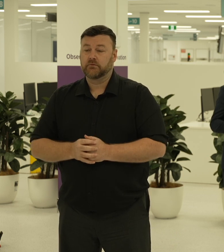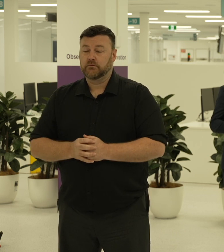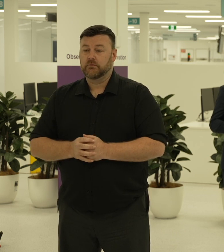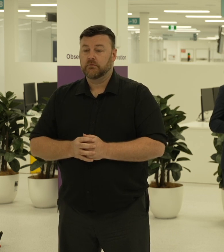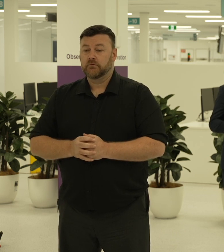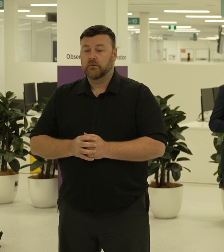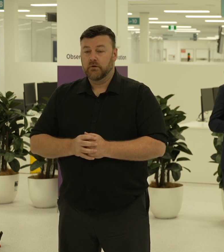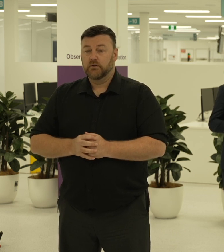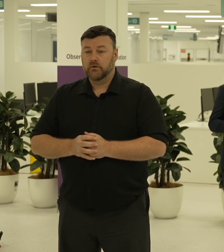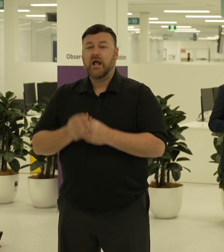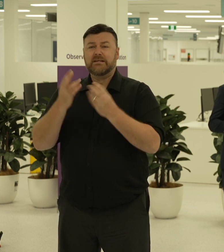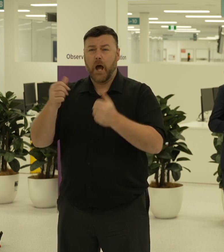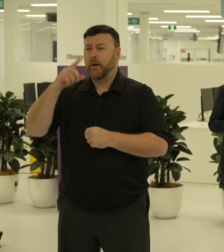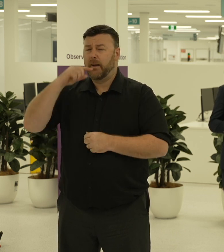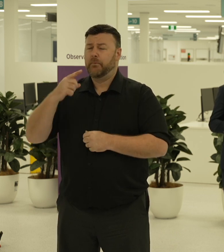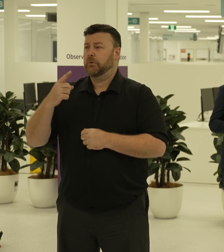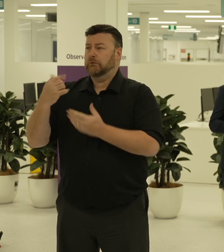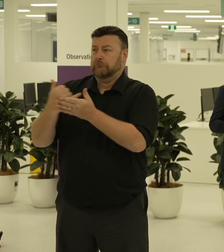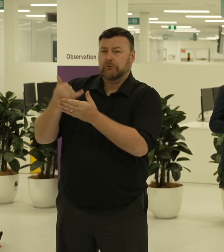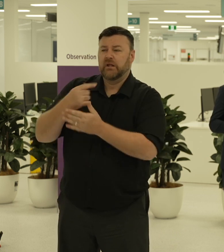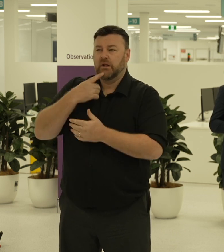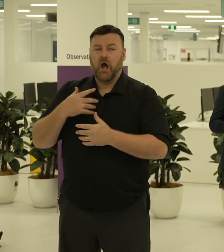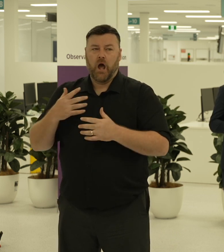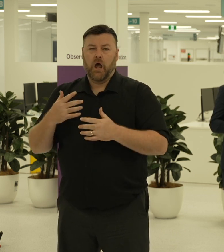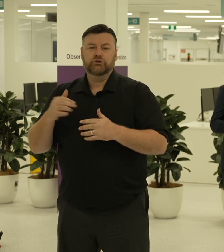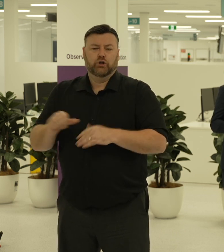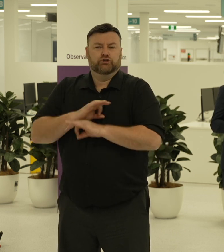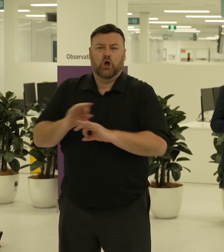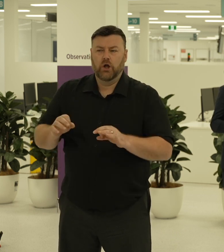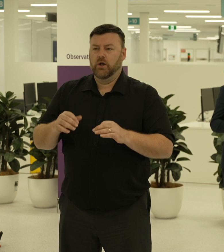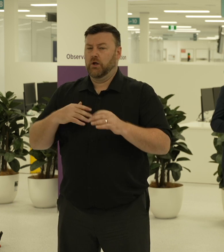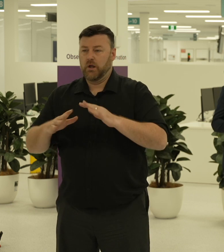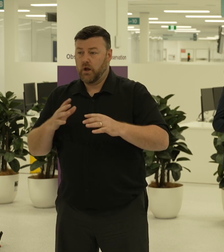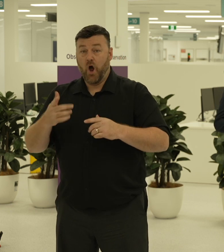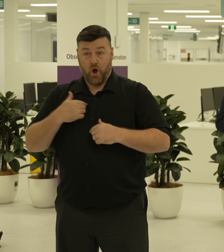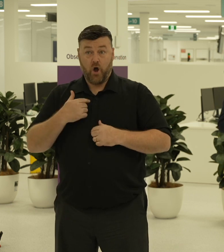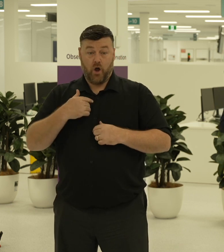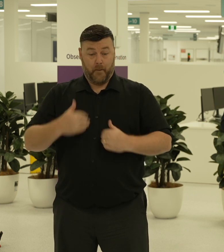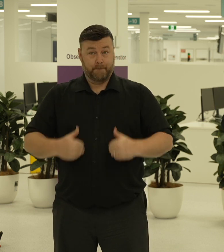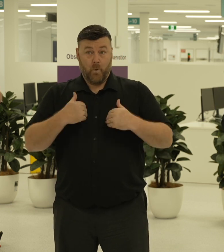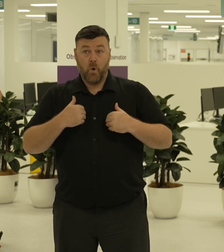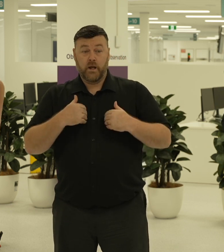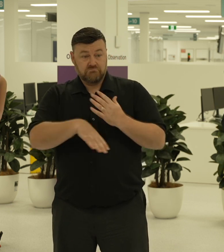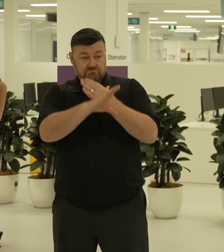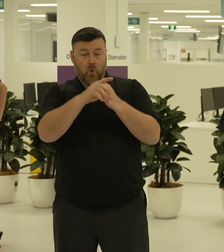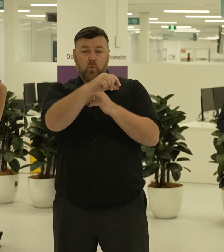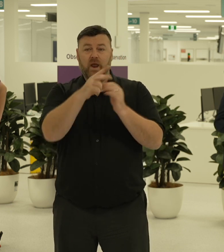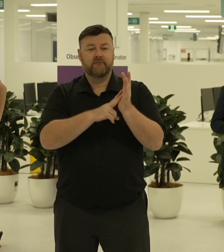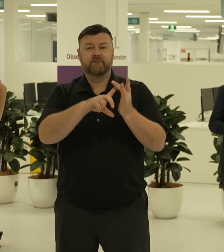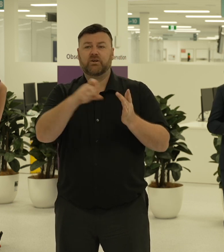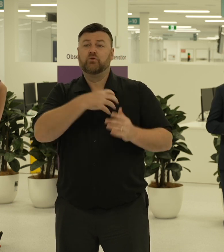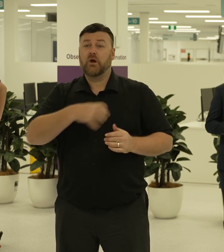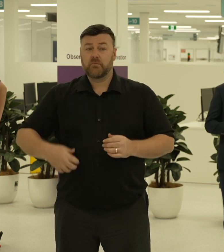we shouldn't do this, we shouldn't go down this path. I was in contact with the Victorian Premier this morning to check in relation to